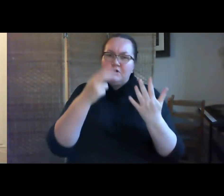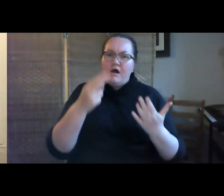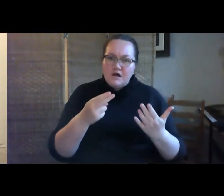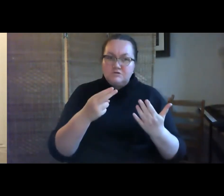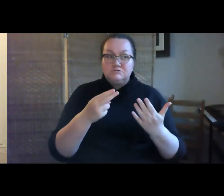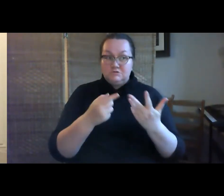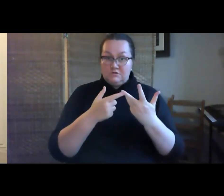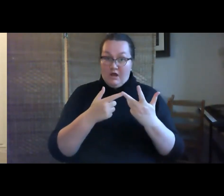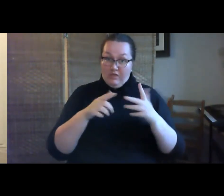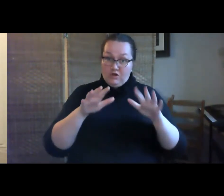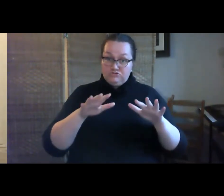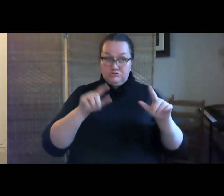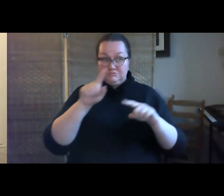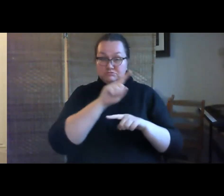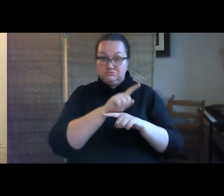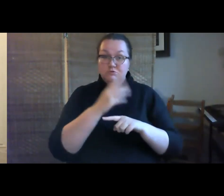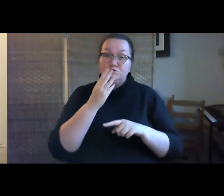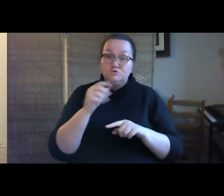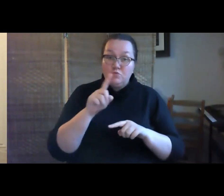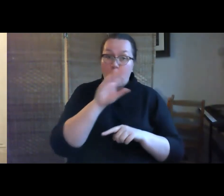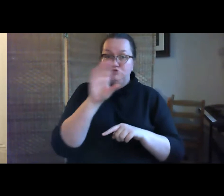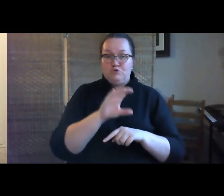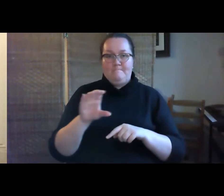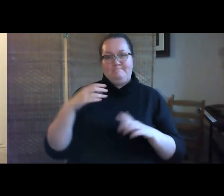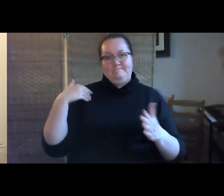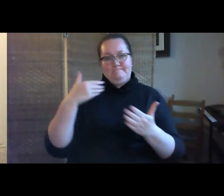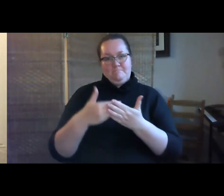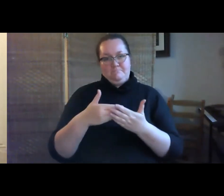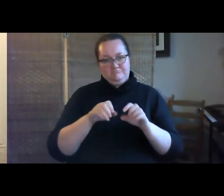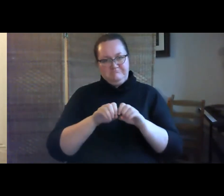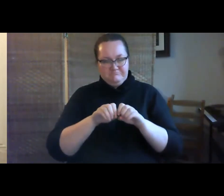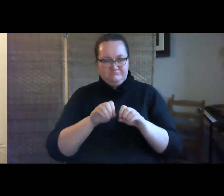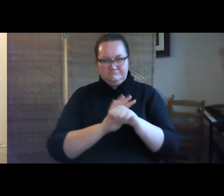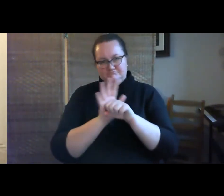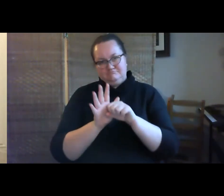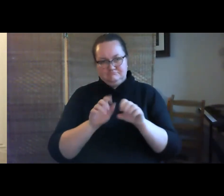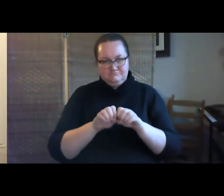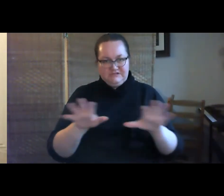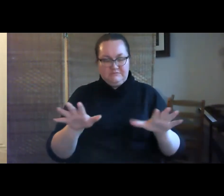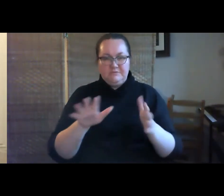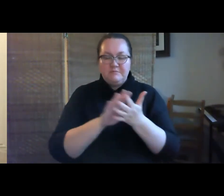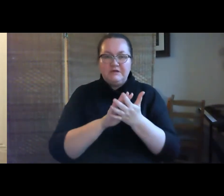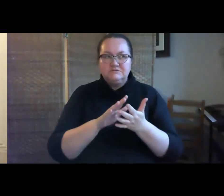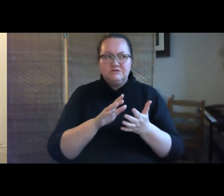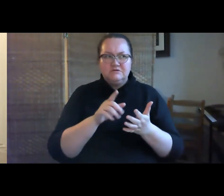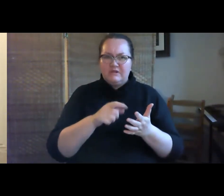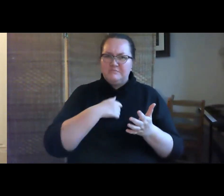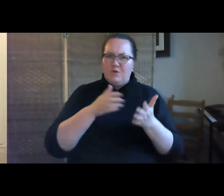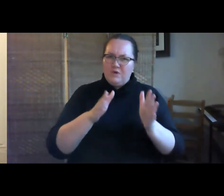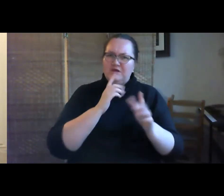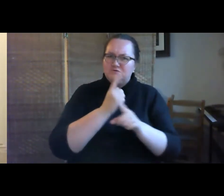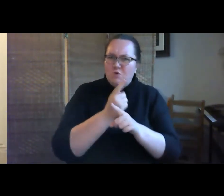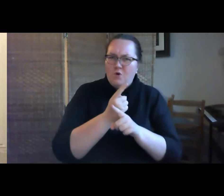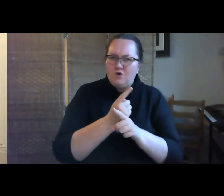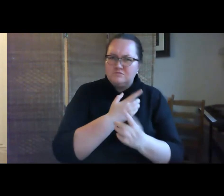over Zoom since the start of the pandemic. And so I'm kind of in that mode of speaking. And so I'm going to continue